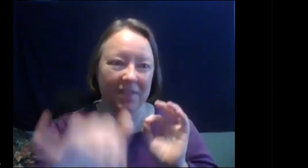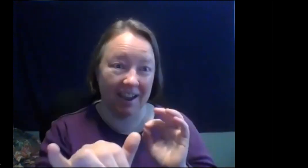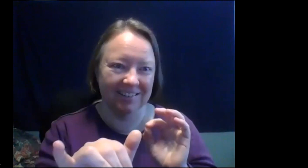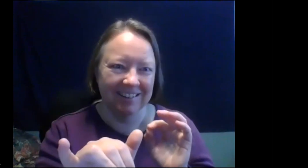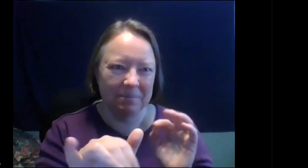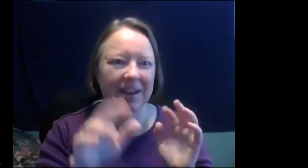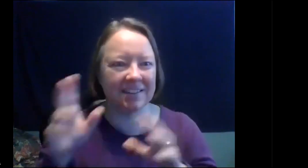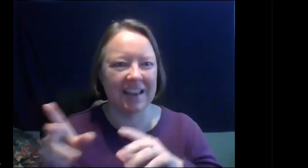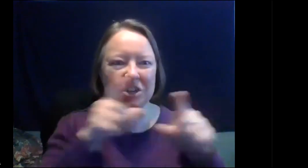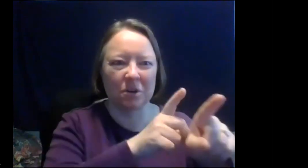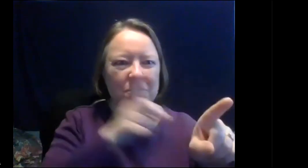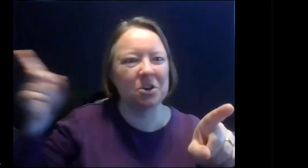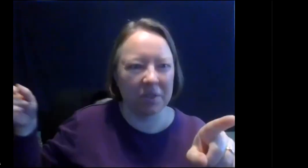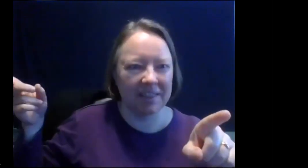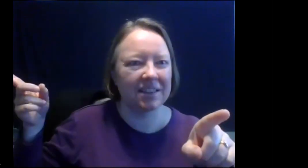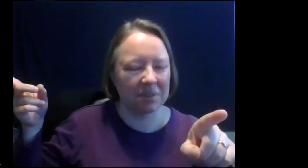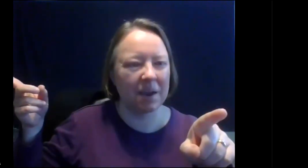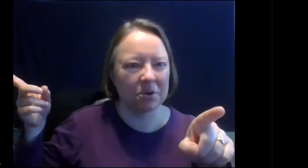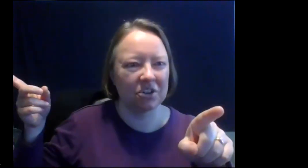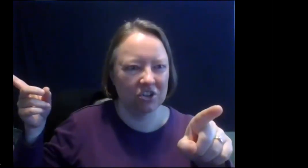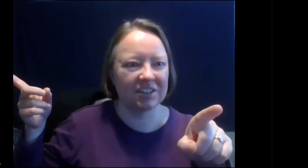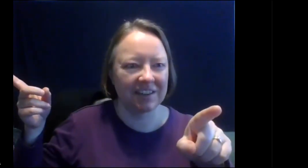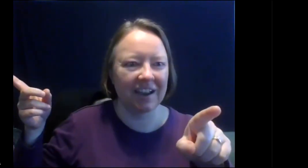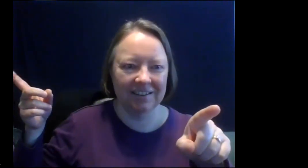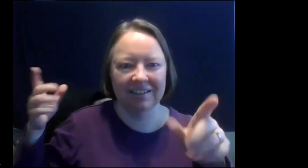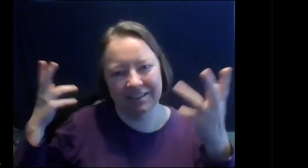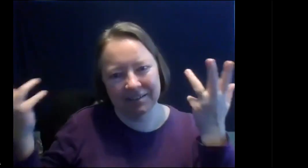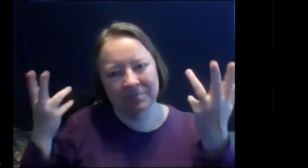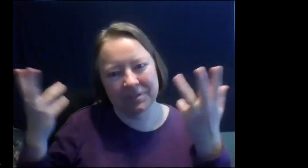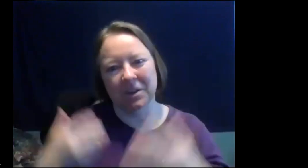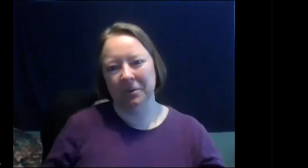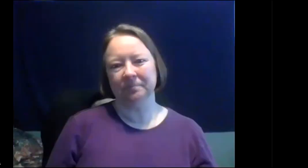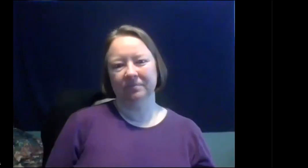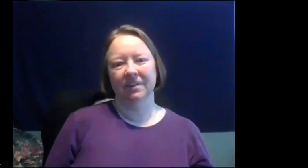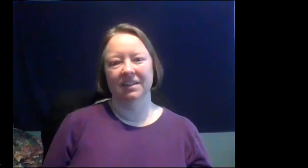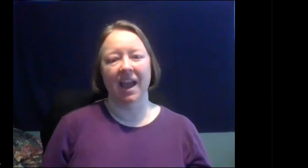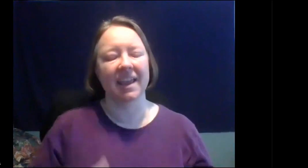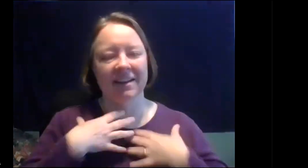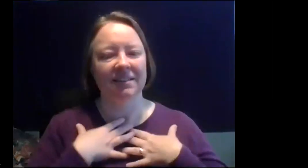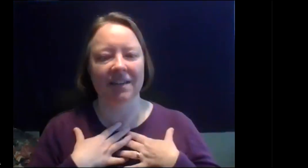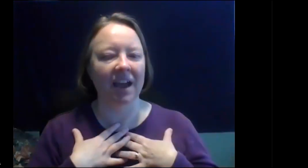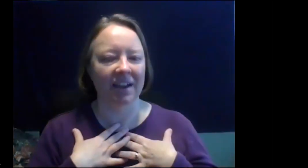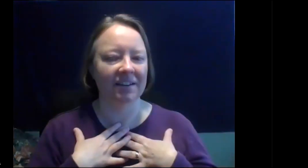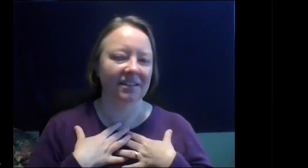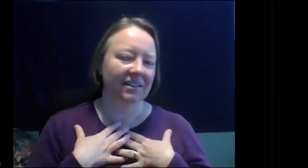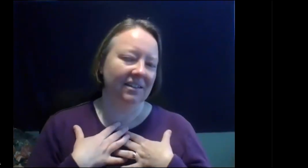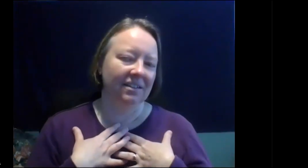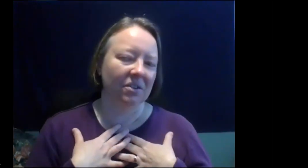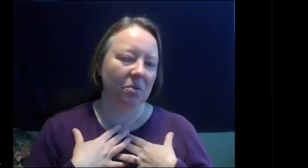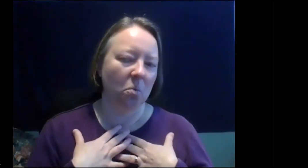that," because they deserve to know that that's what that person just said. So I can't decide